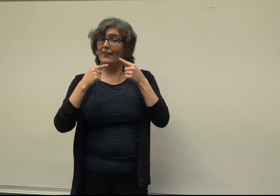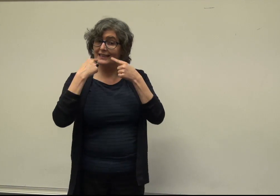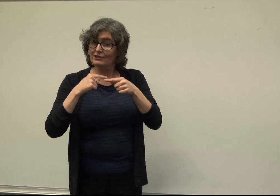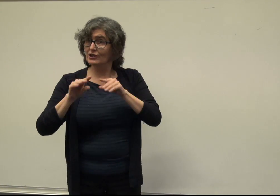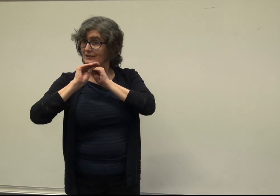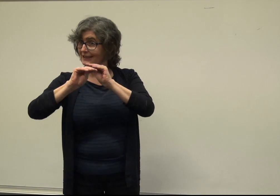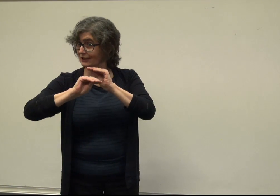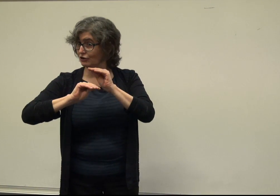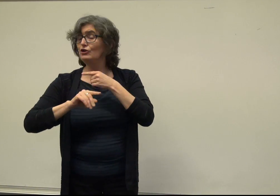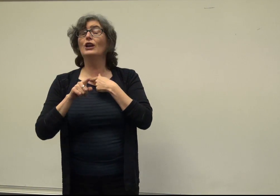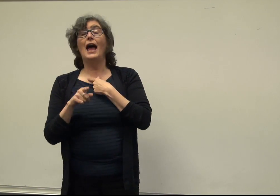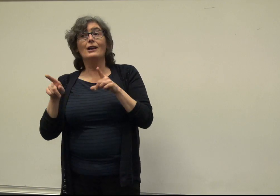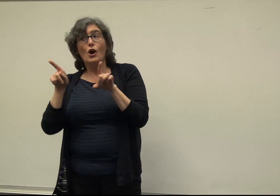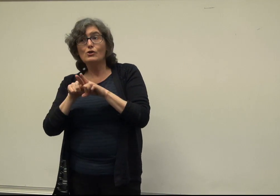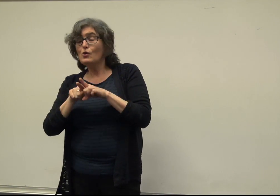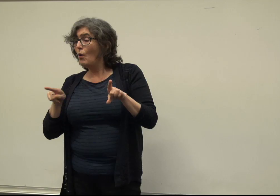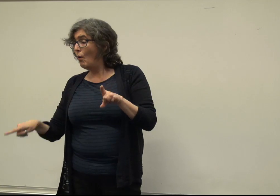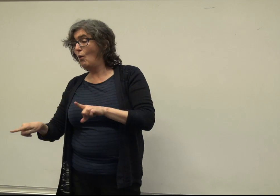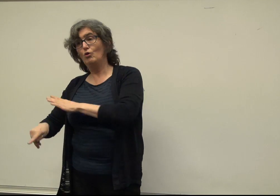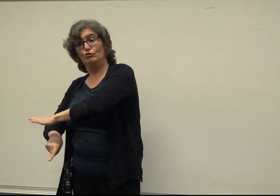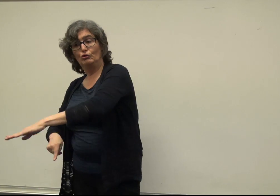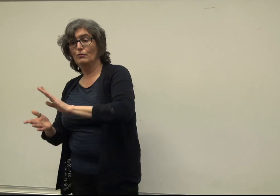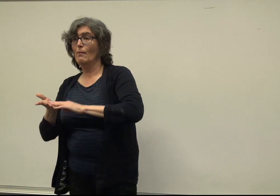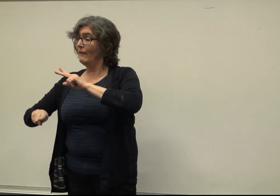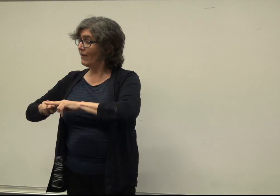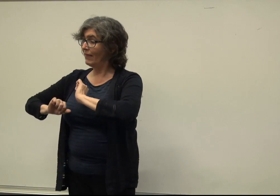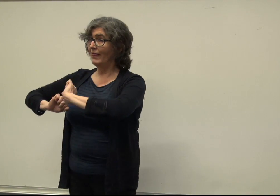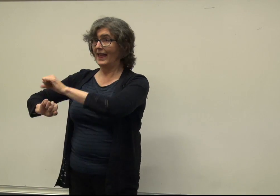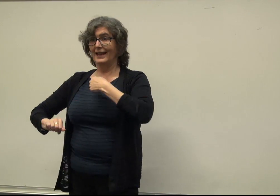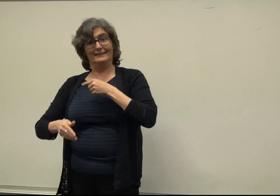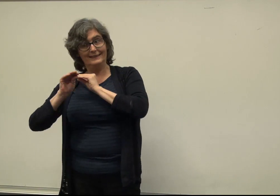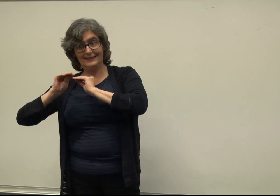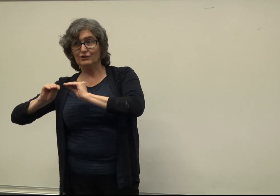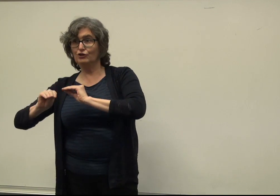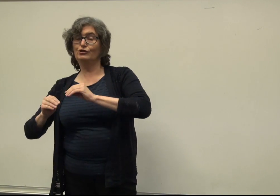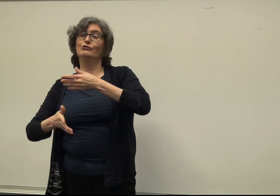is a very important feature of this, this model.